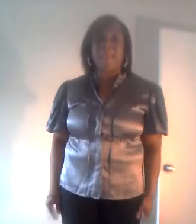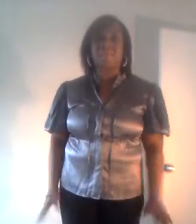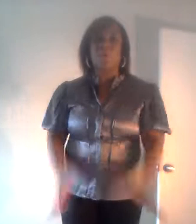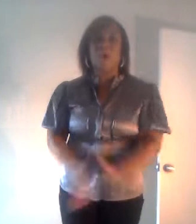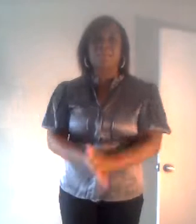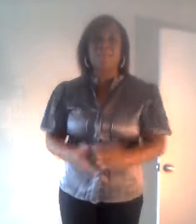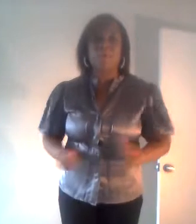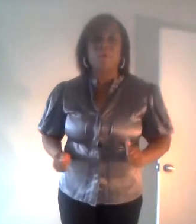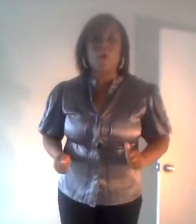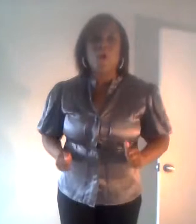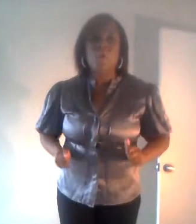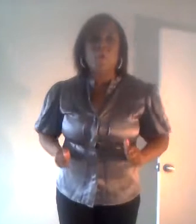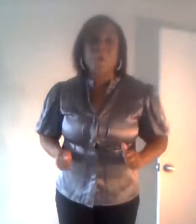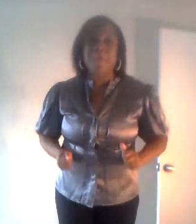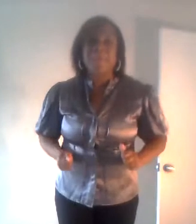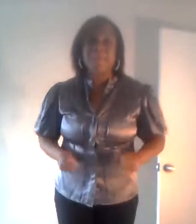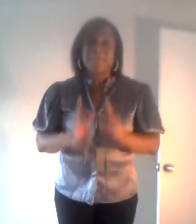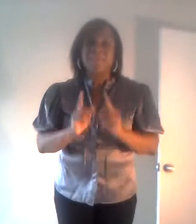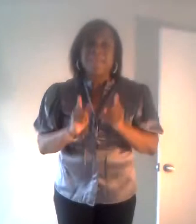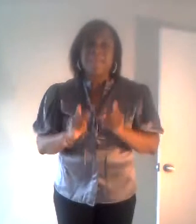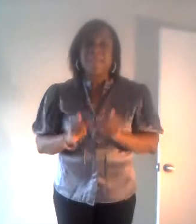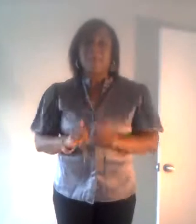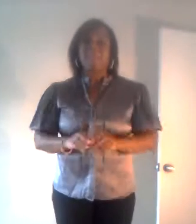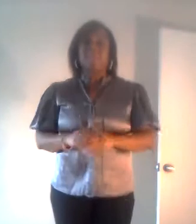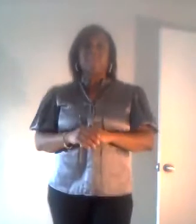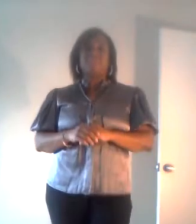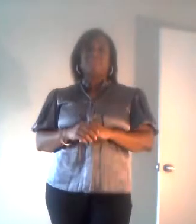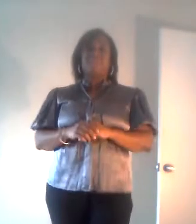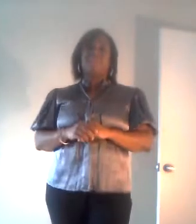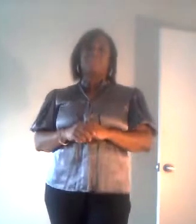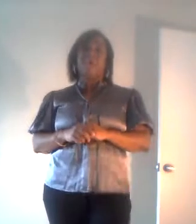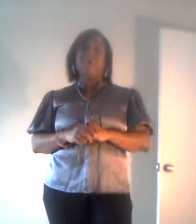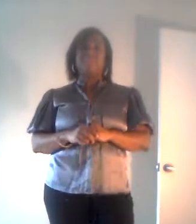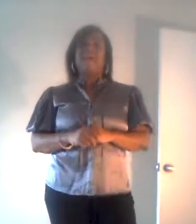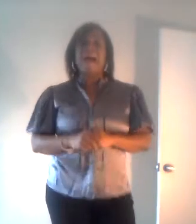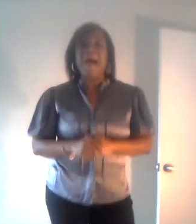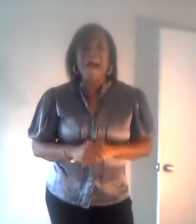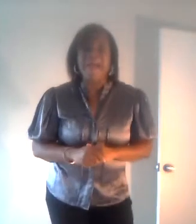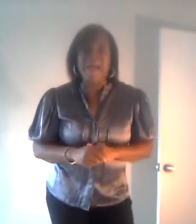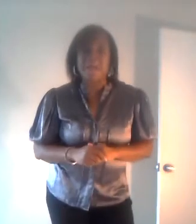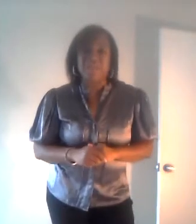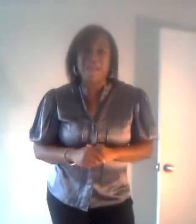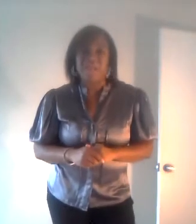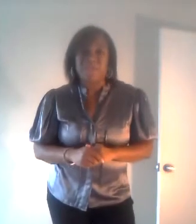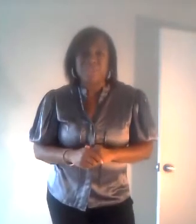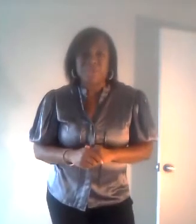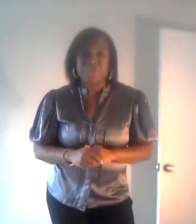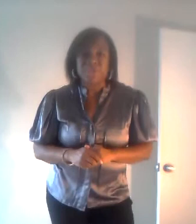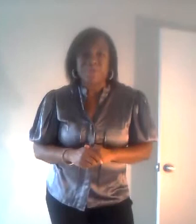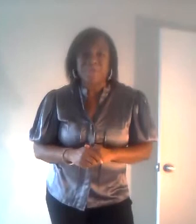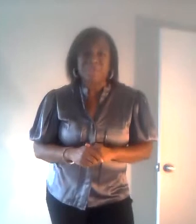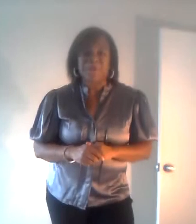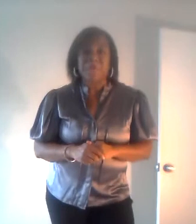So I'm still working. The reason I'm coming to you today is because I have to have a procedure done where